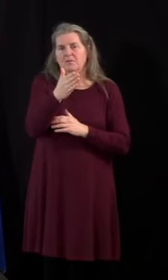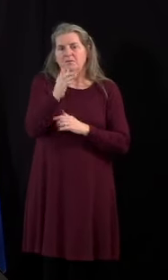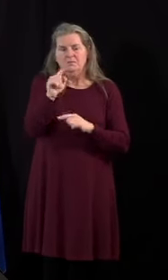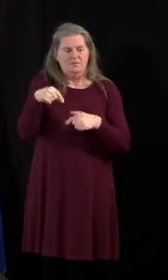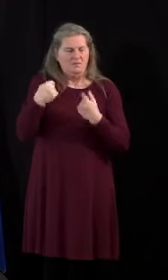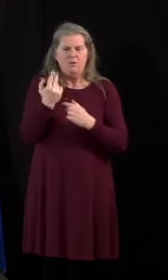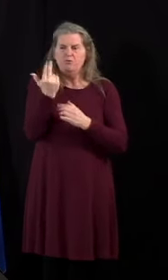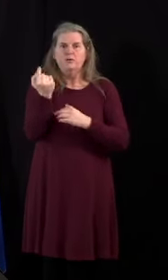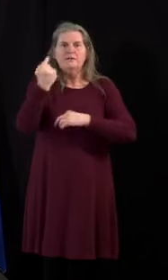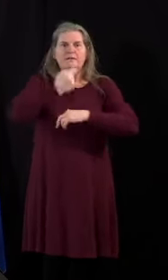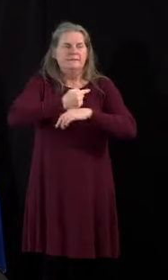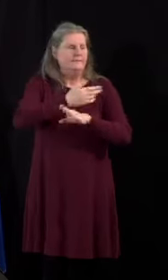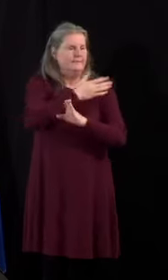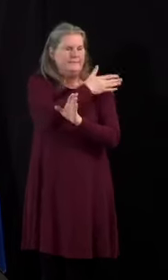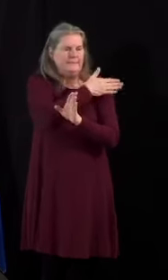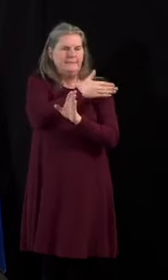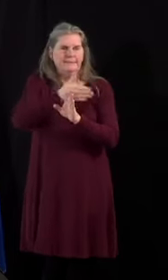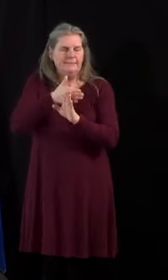13 days,